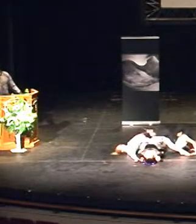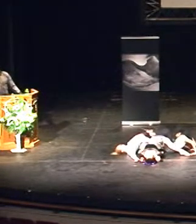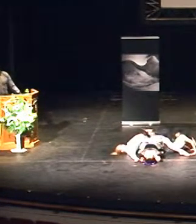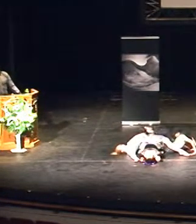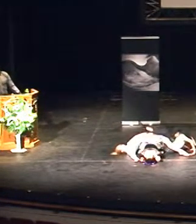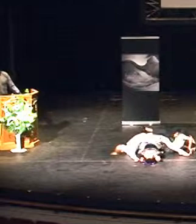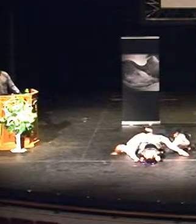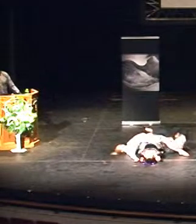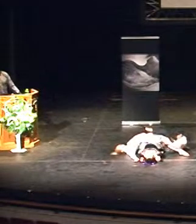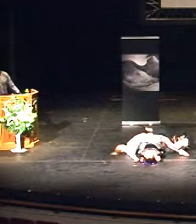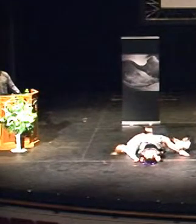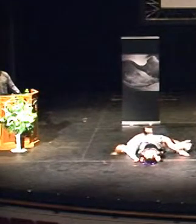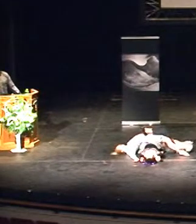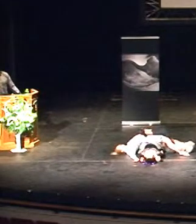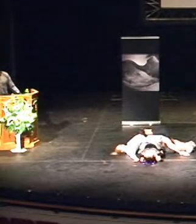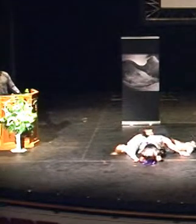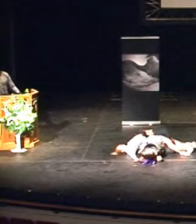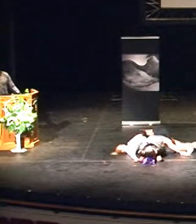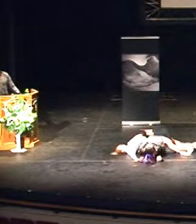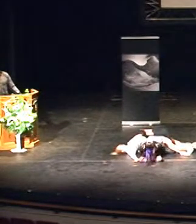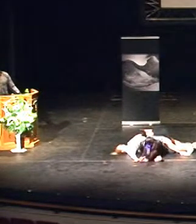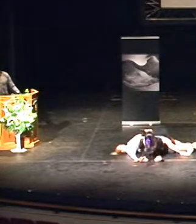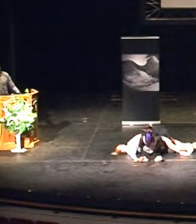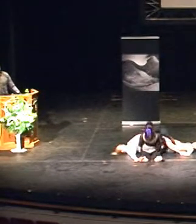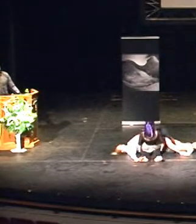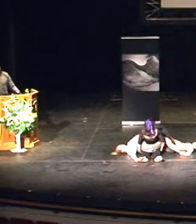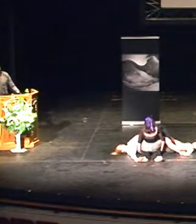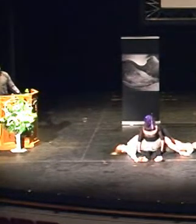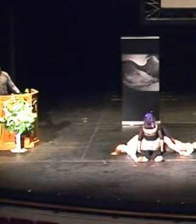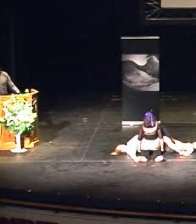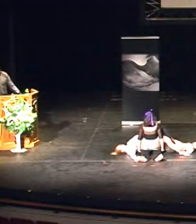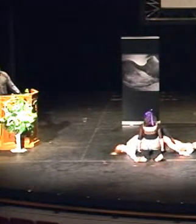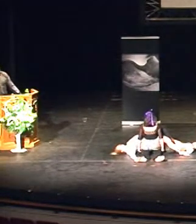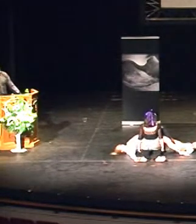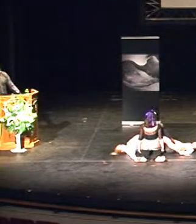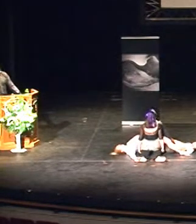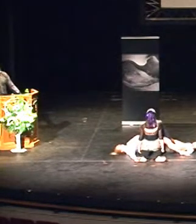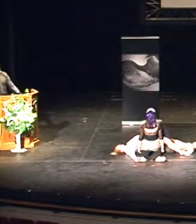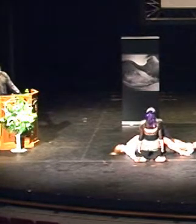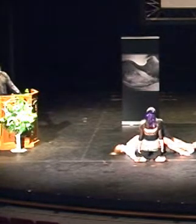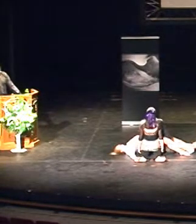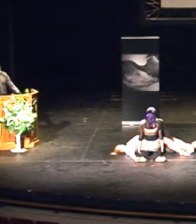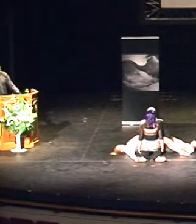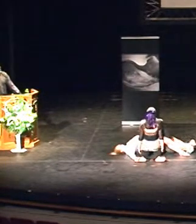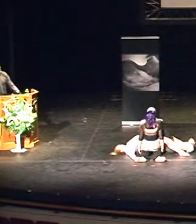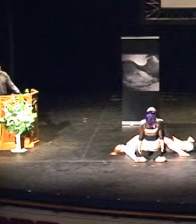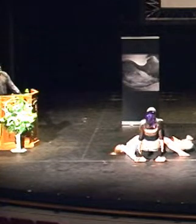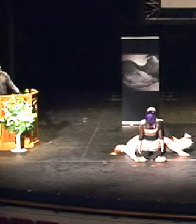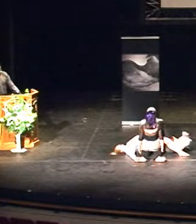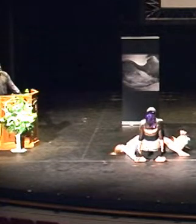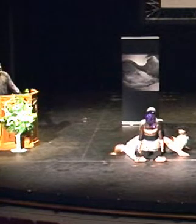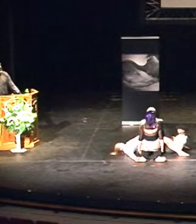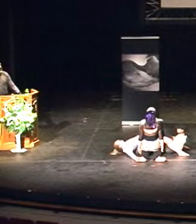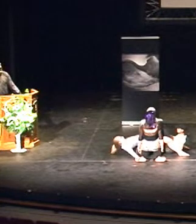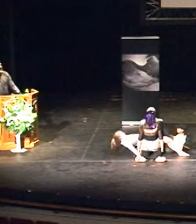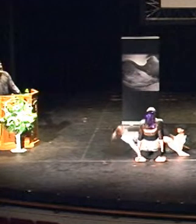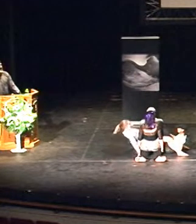and some began to say the threats, or talk about the threats that were out.